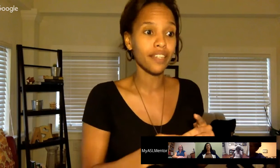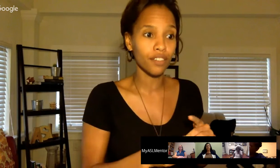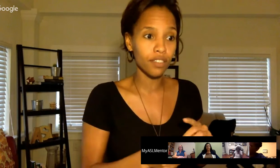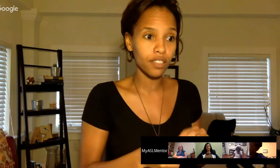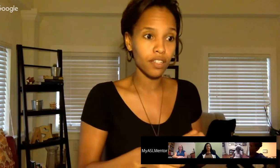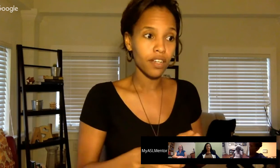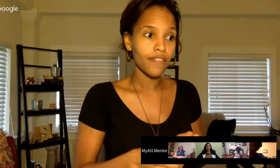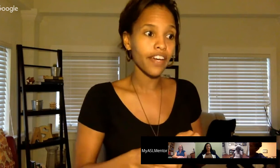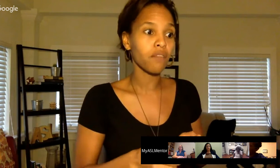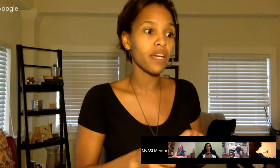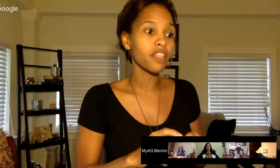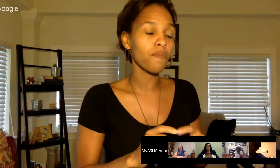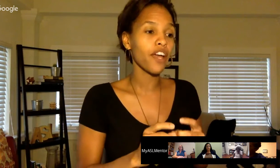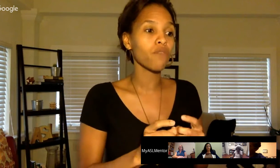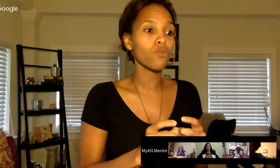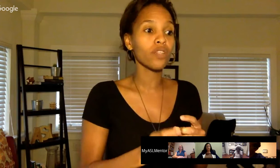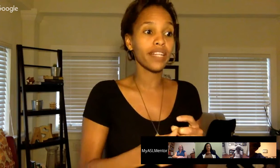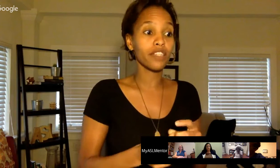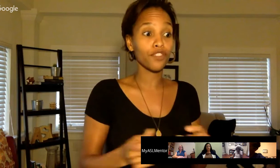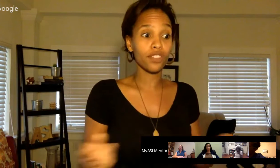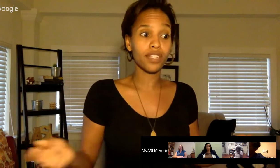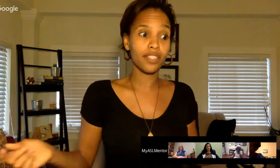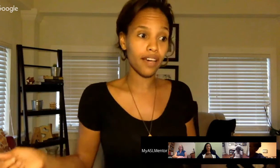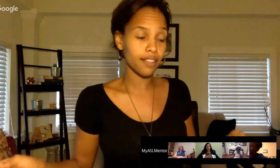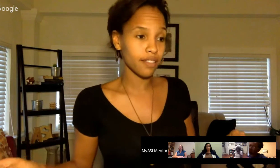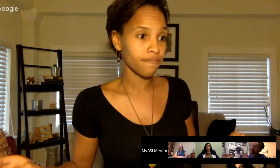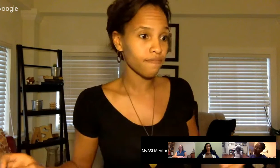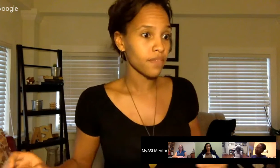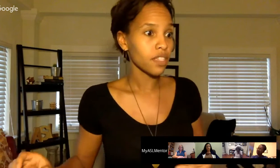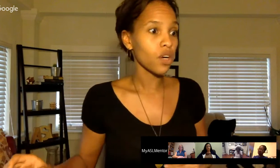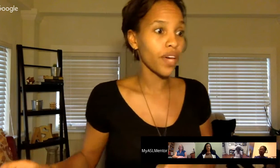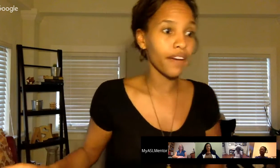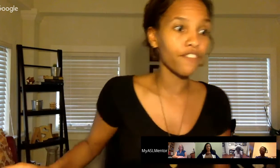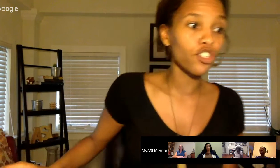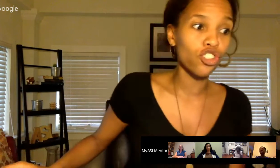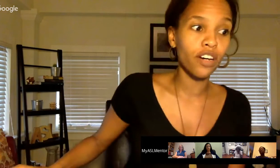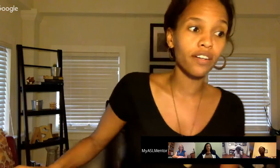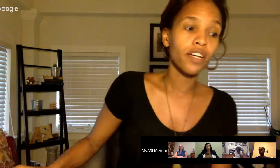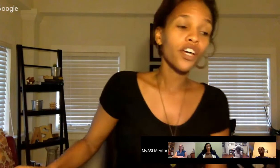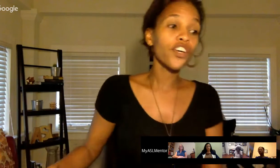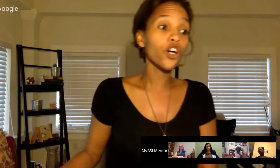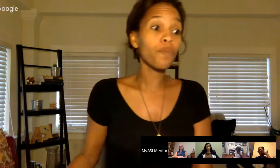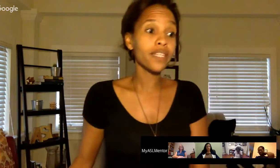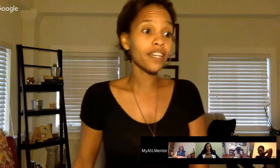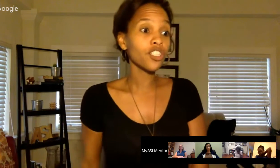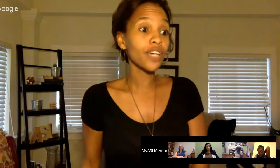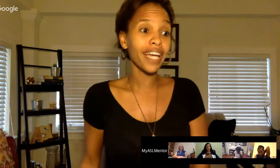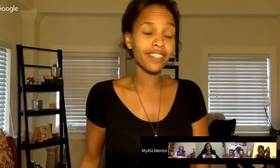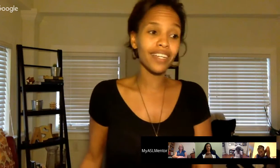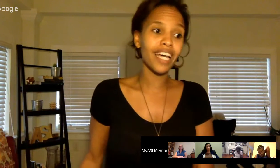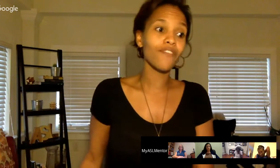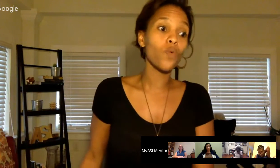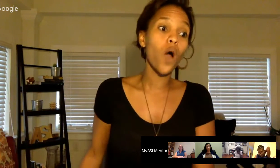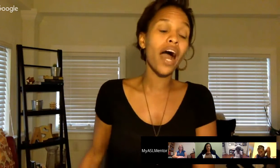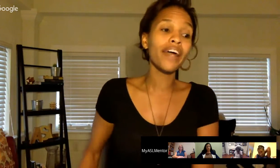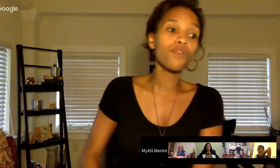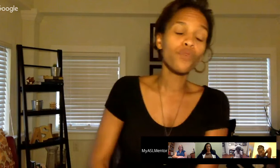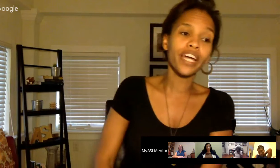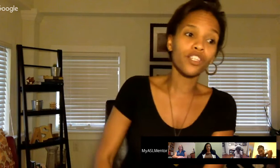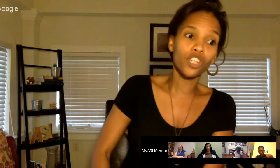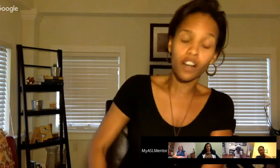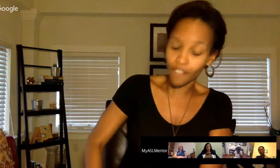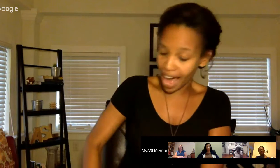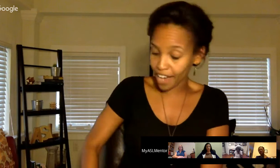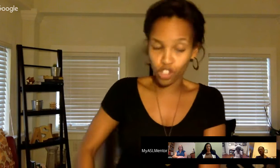complementary skills that can make the pair more likely for success. Okay, first chunk. You know, presidential candidates have a